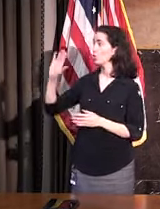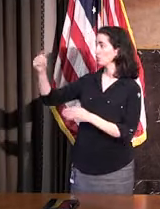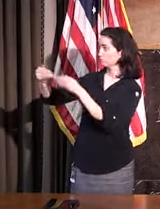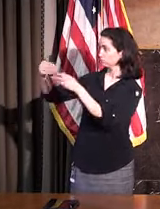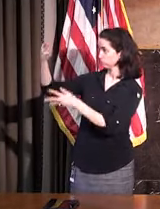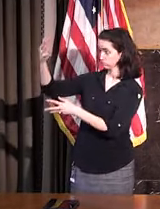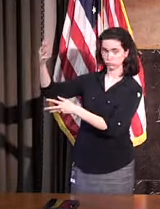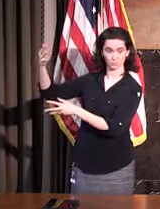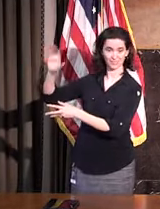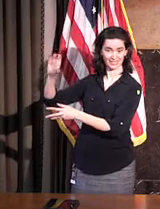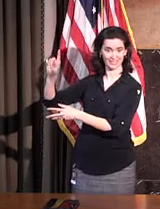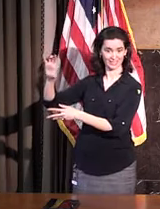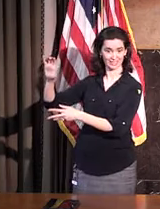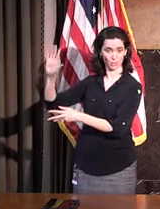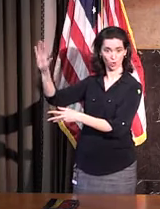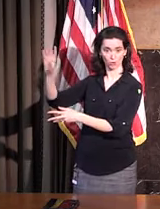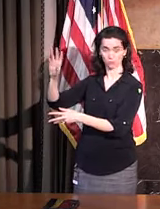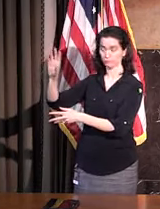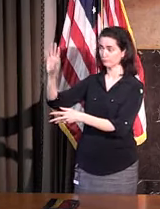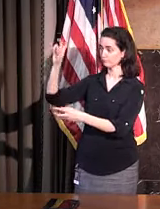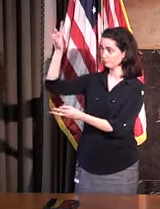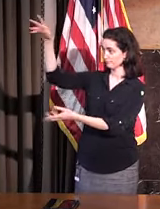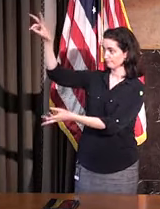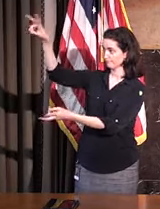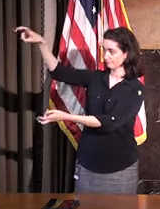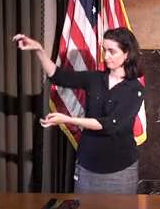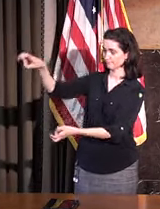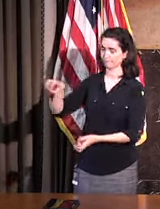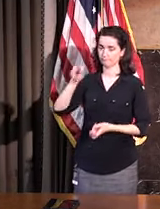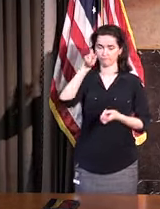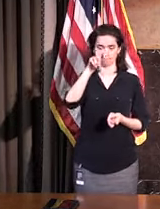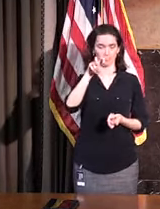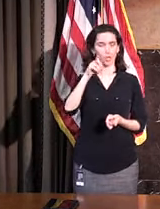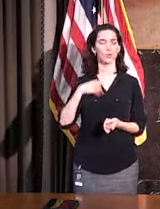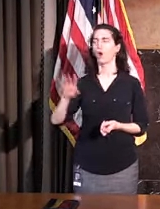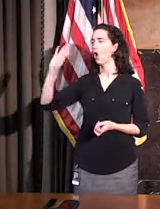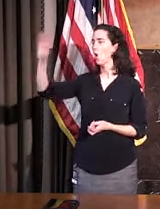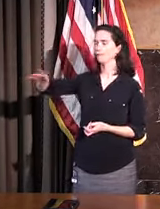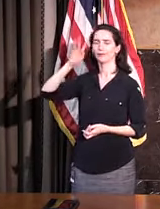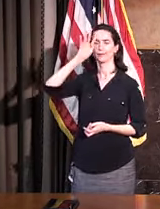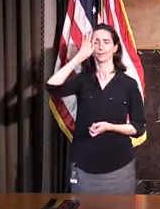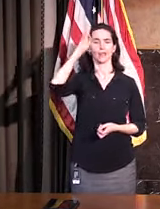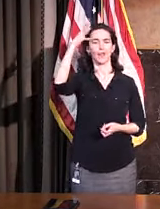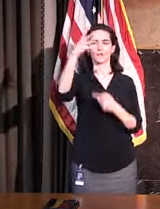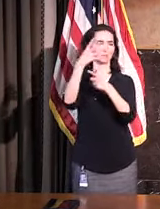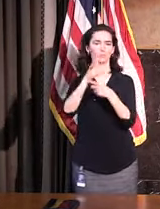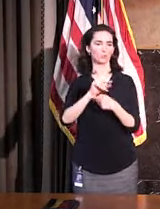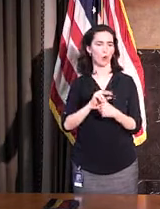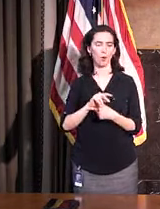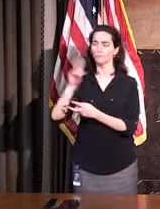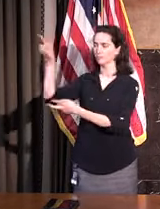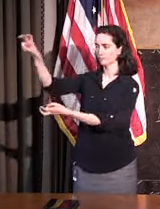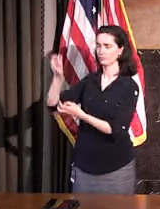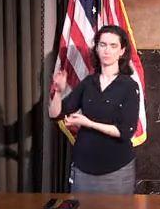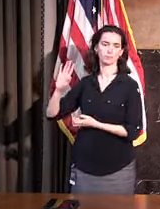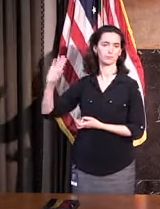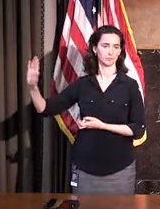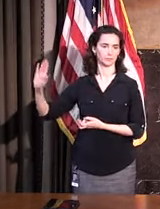conditions directly from the CDC. We didn't substitute our own opinion for any of them. And I think that